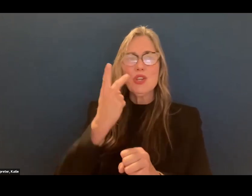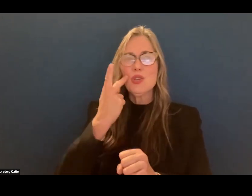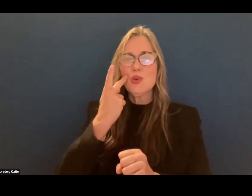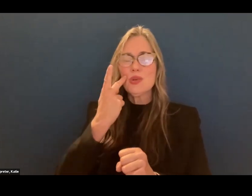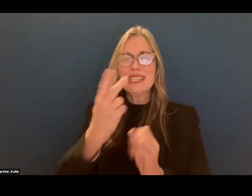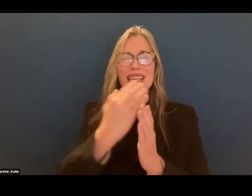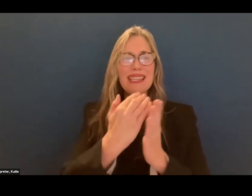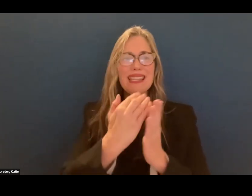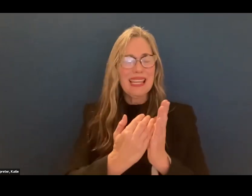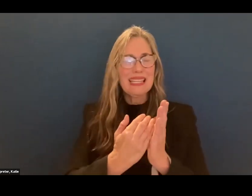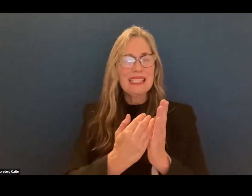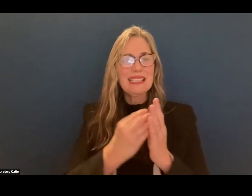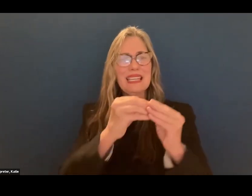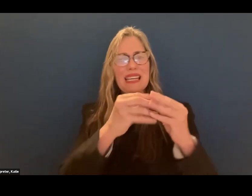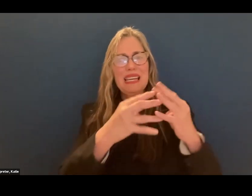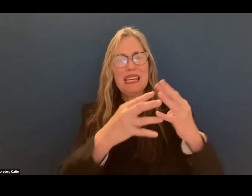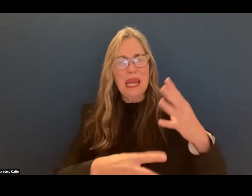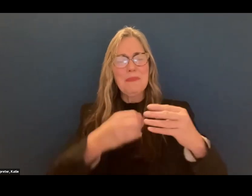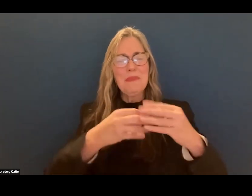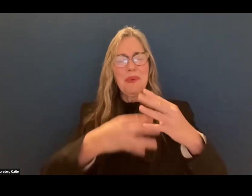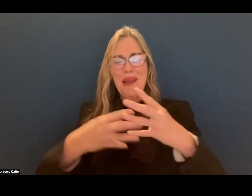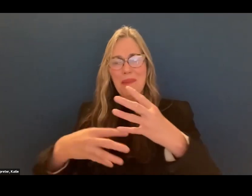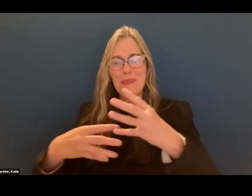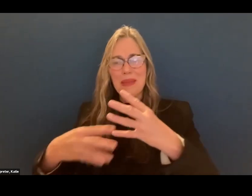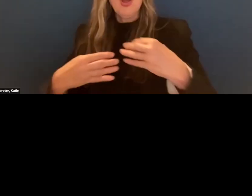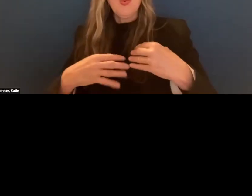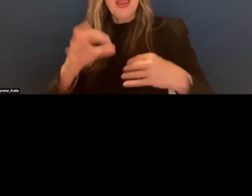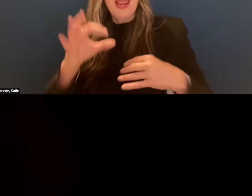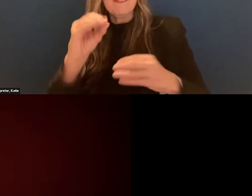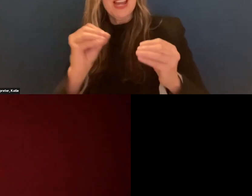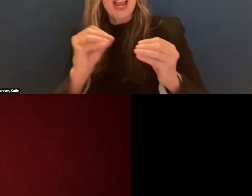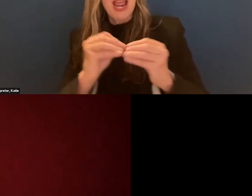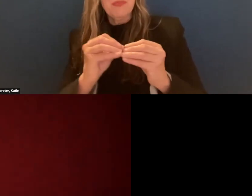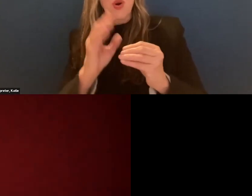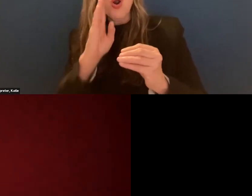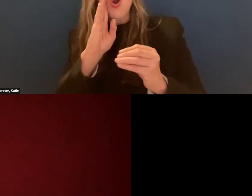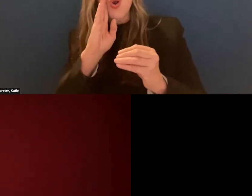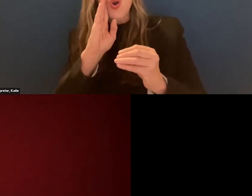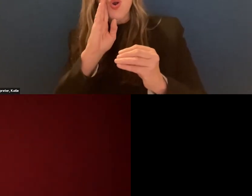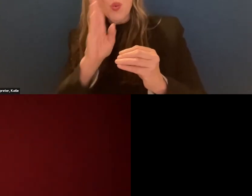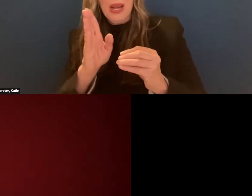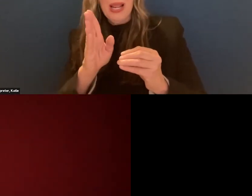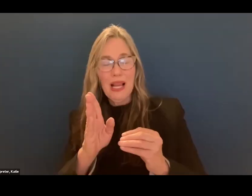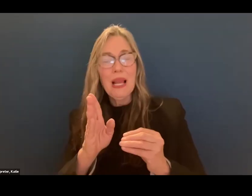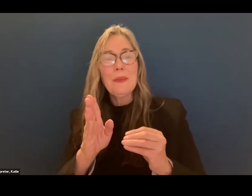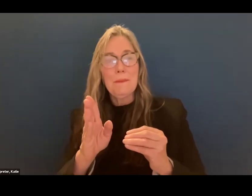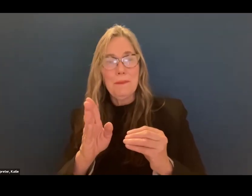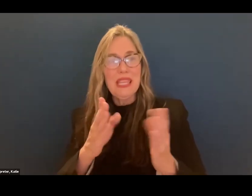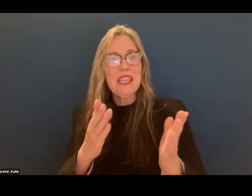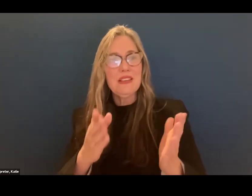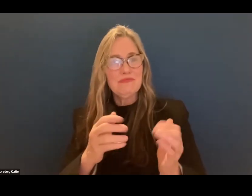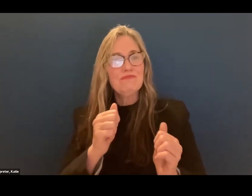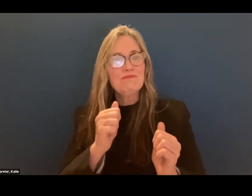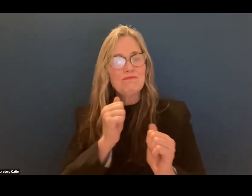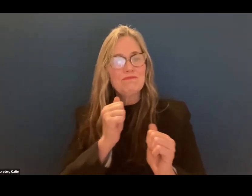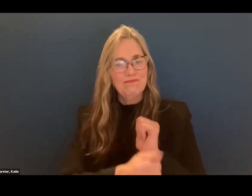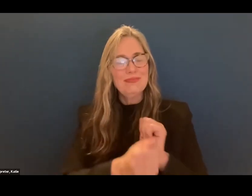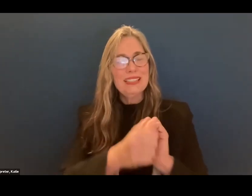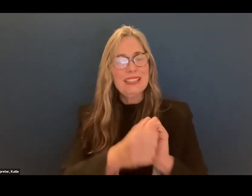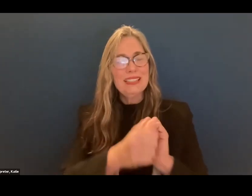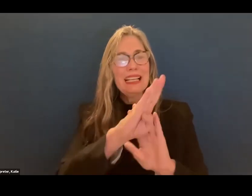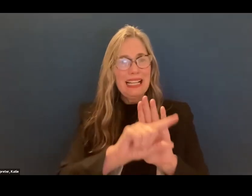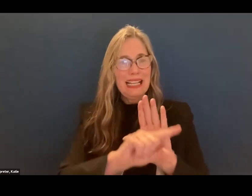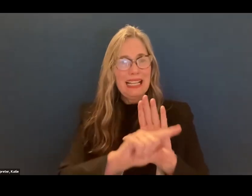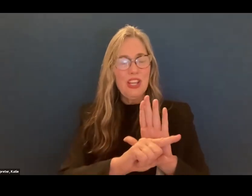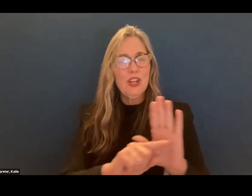told today that we have about 9 more that are about to clear that are not on this list as well. So we'll have more next board